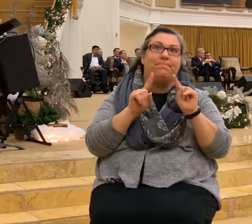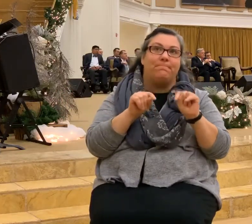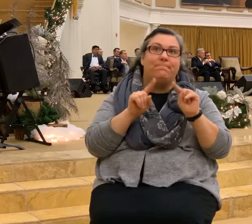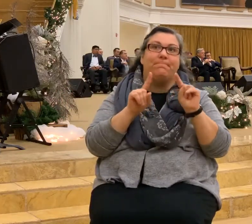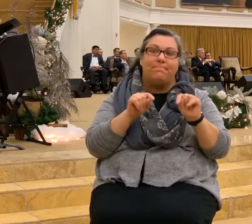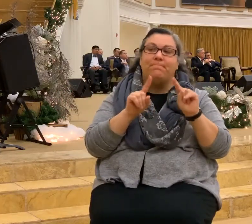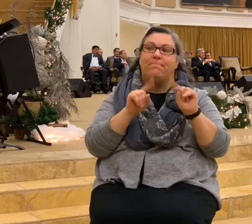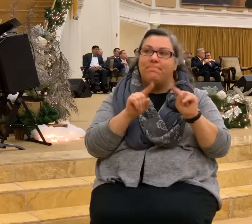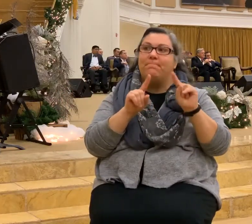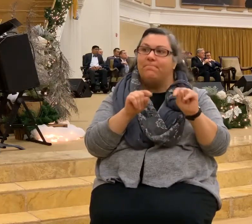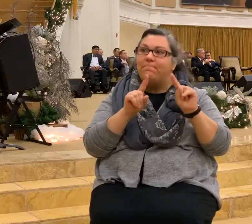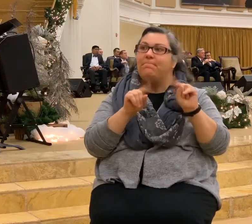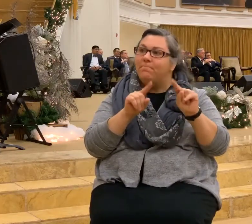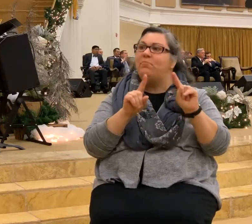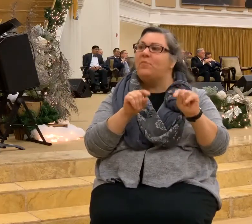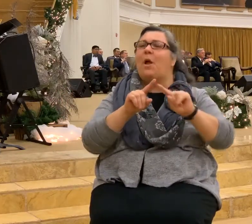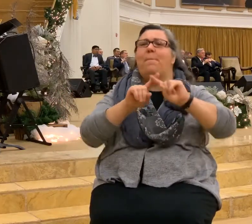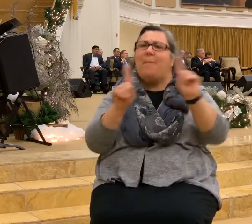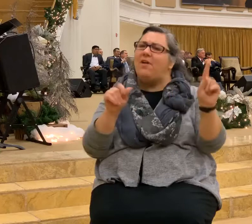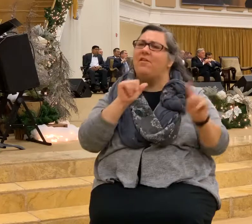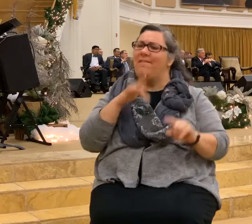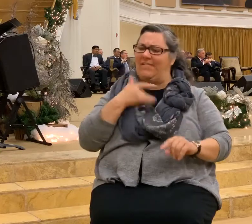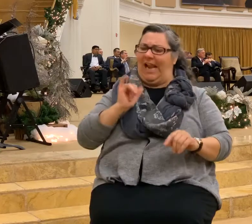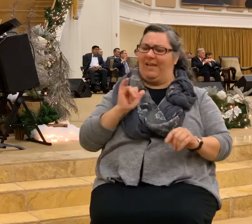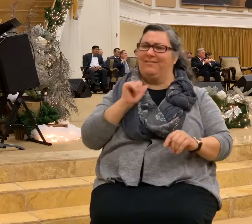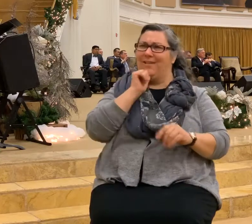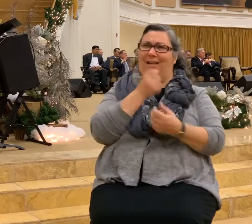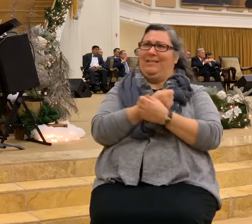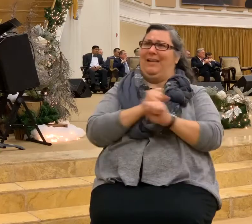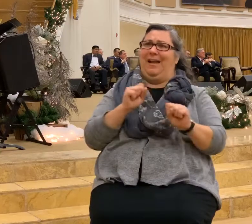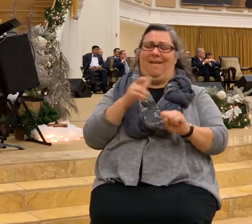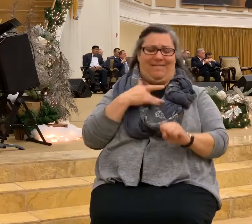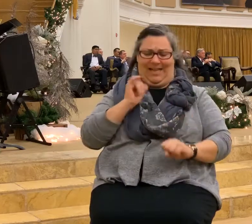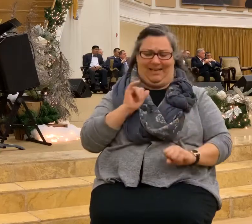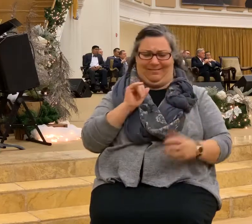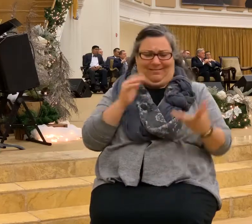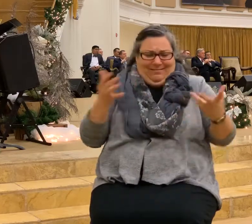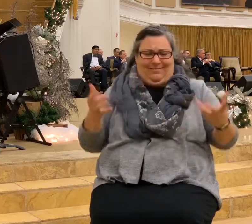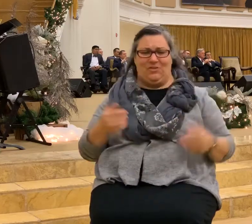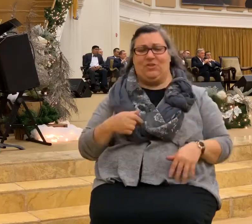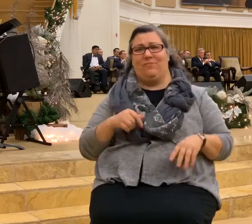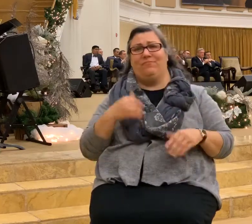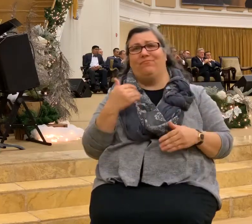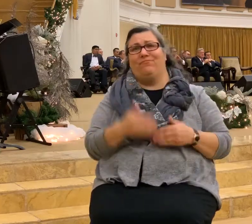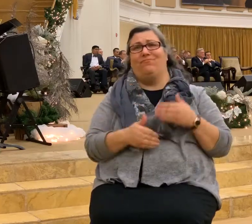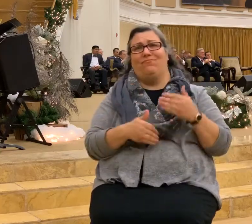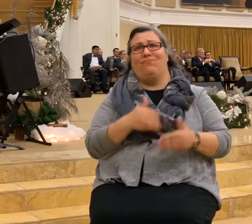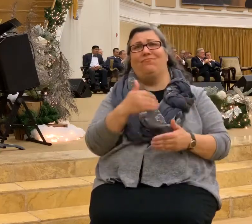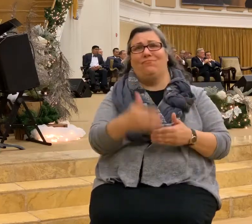roll of the Sunday school roster, but we don't even feel like we're saved. We don't even feel like we're just going through the